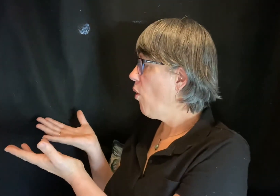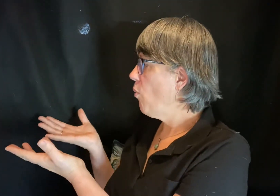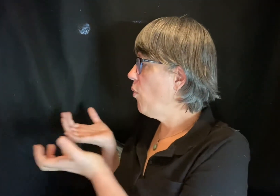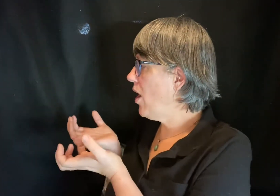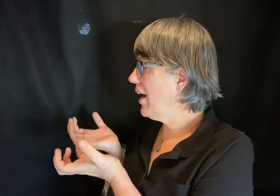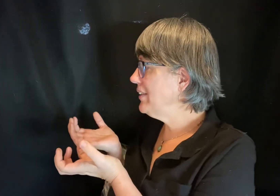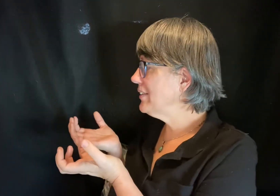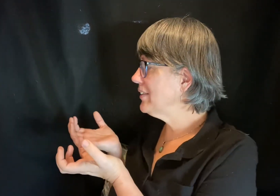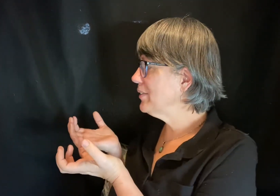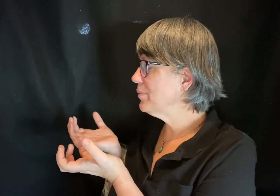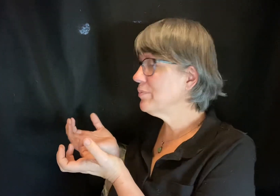Want.